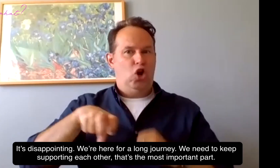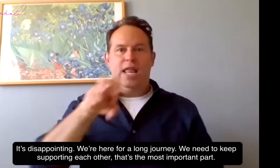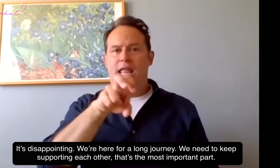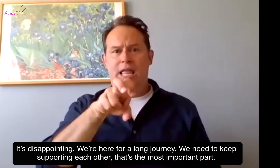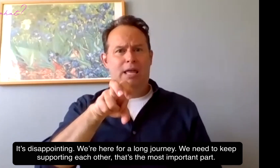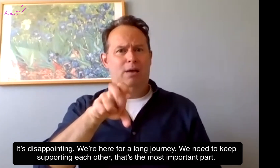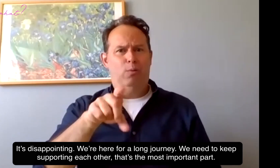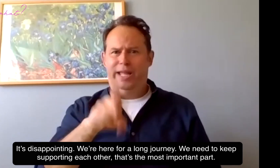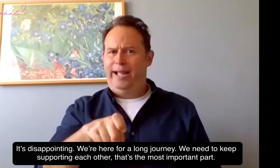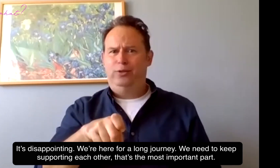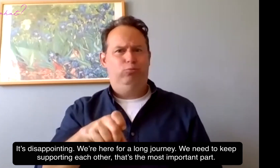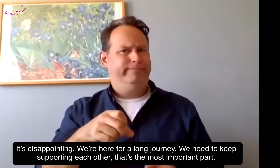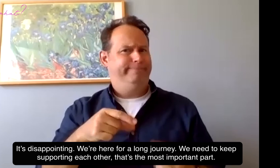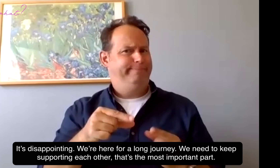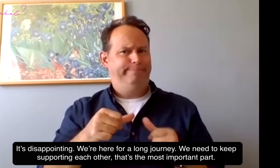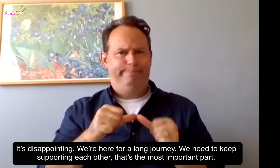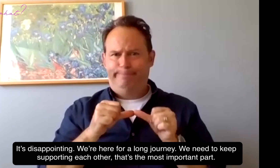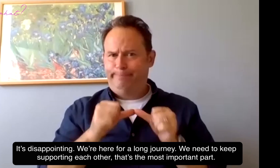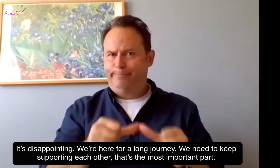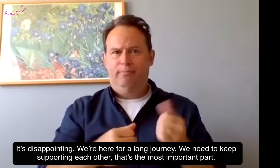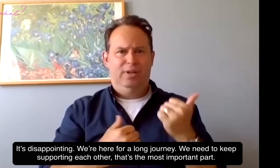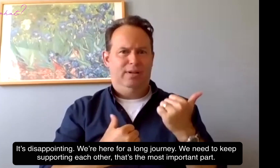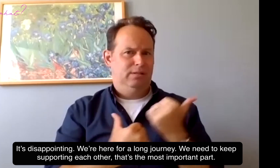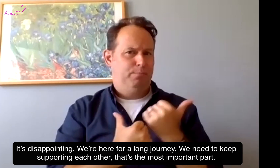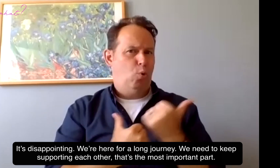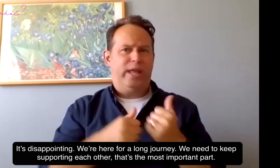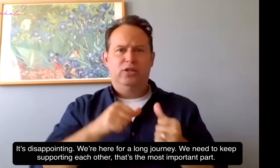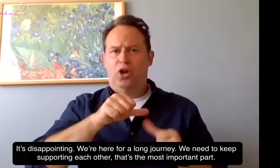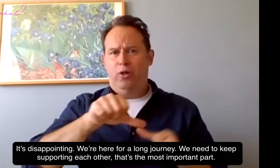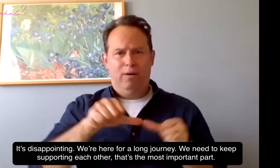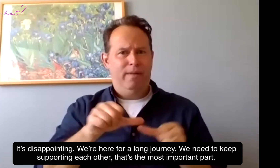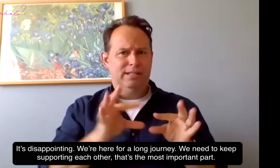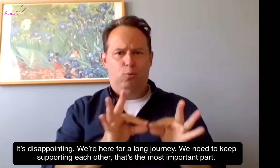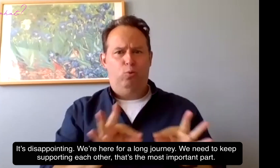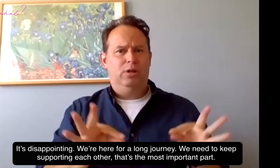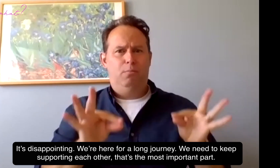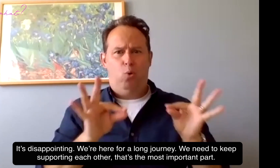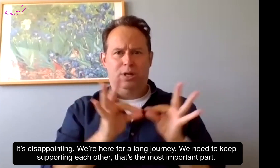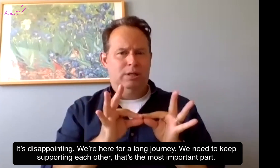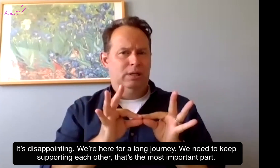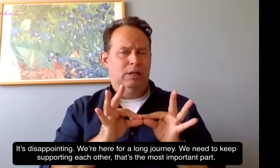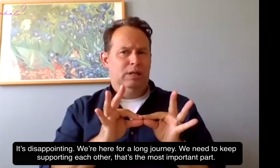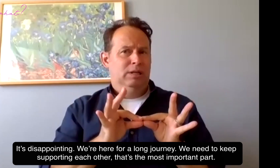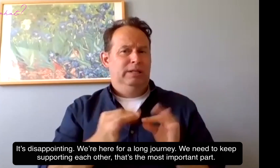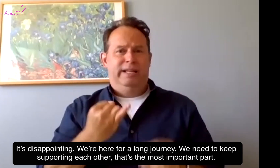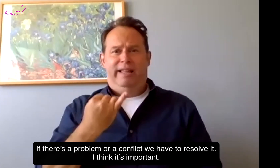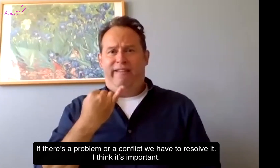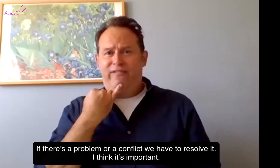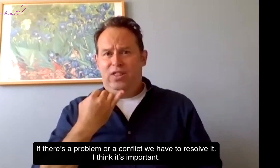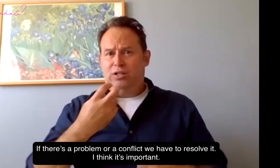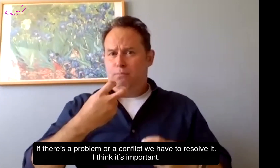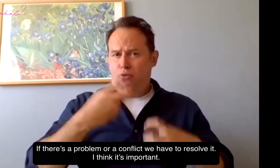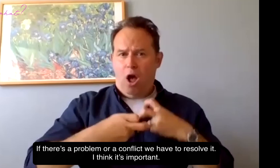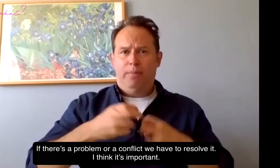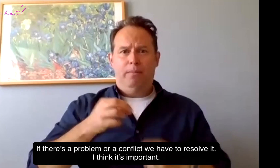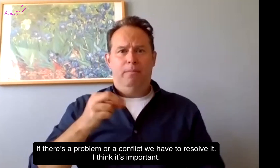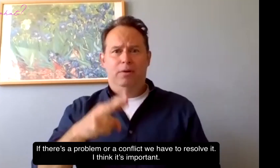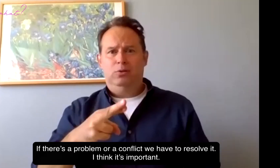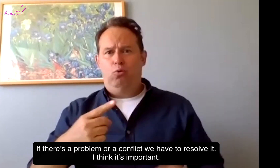We need to keep supporting each other. That's the most important part. If there's a problem or a